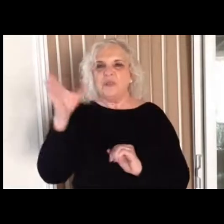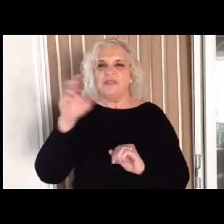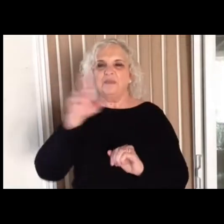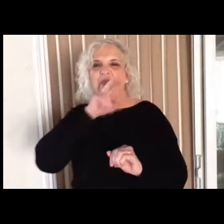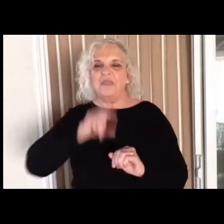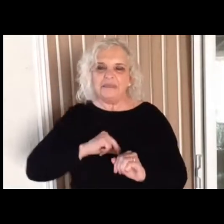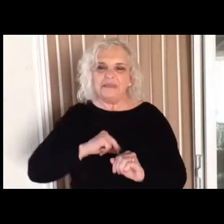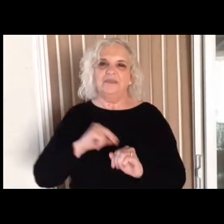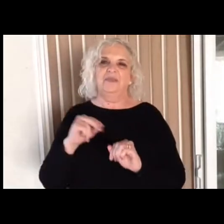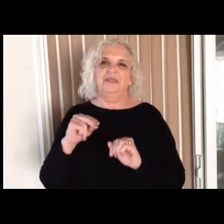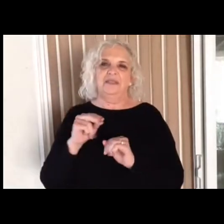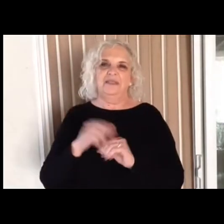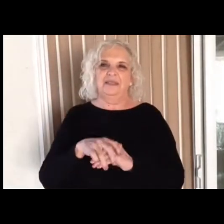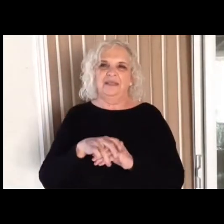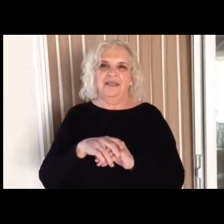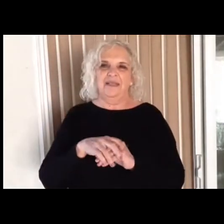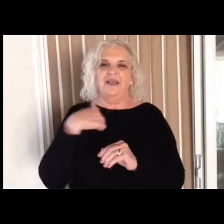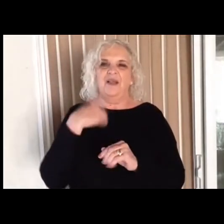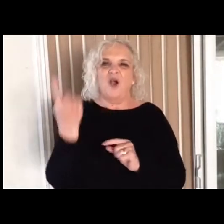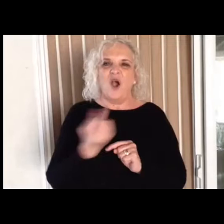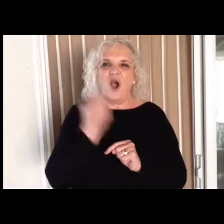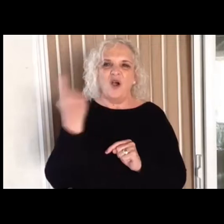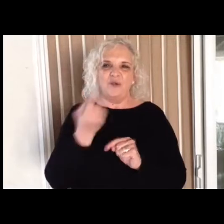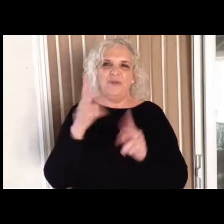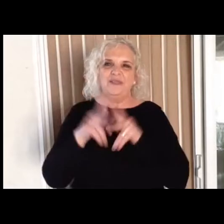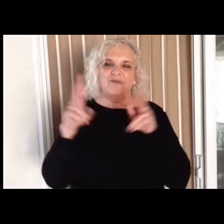Thanksgiving. And I always was very